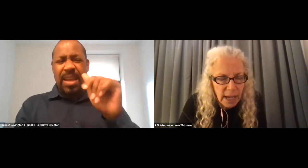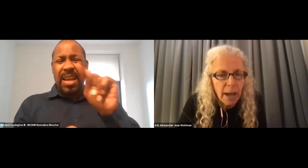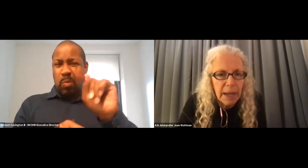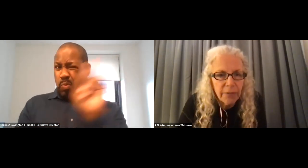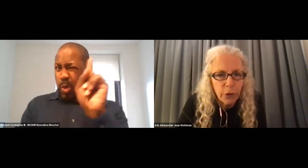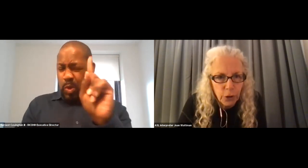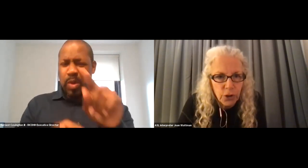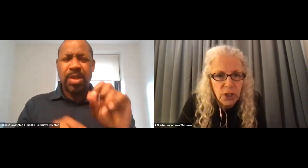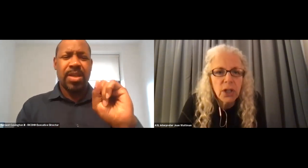on May 1st.